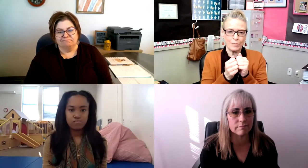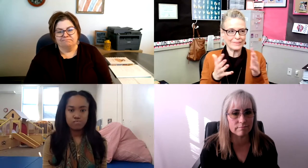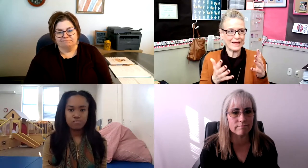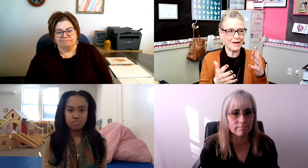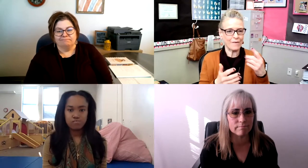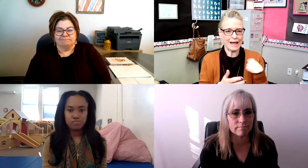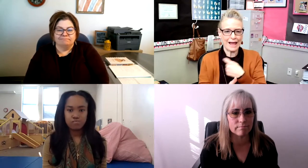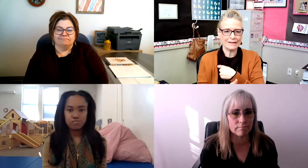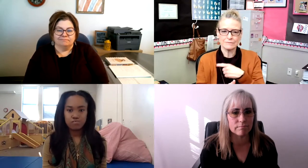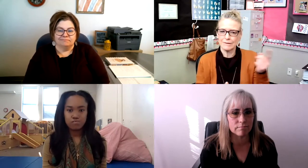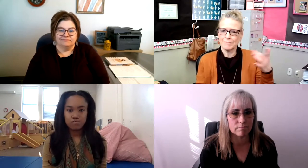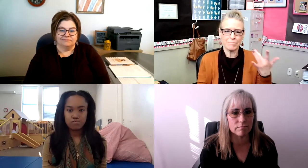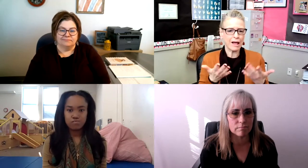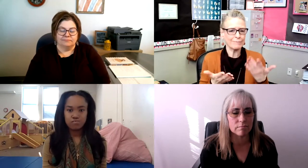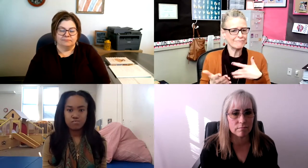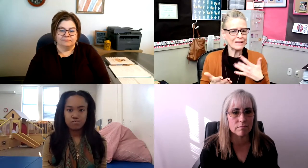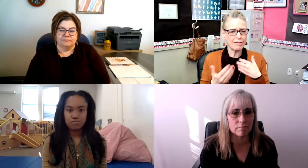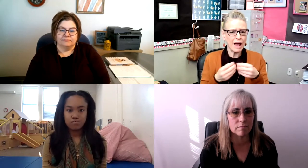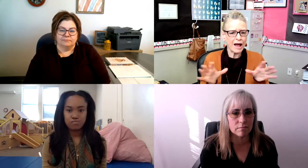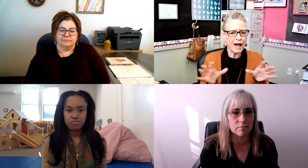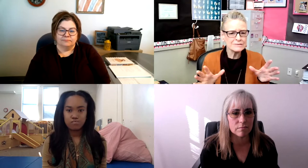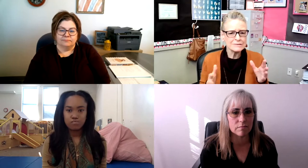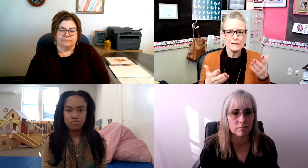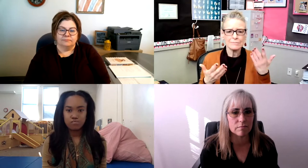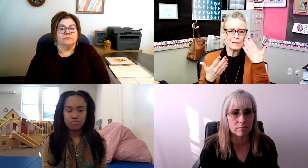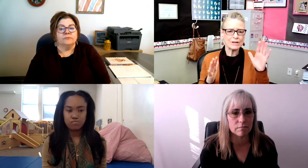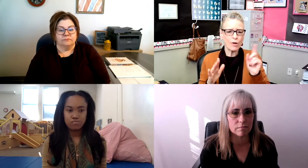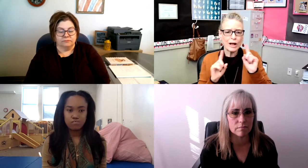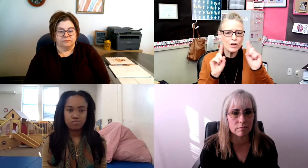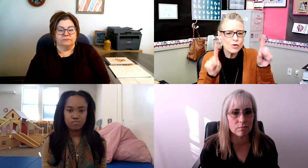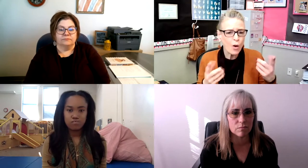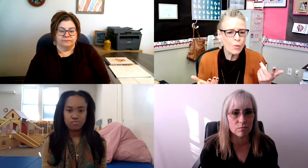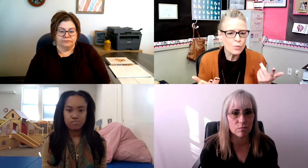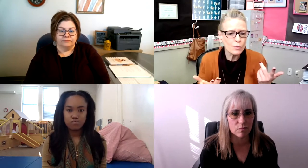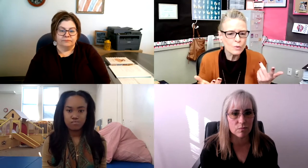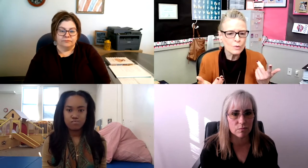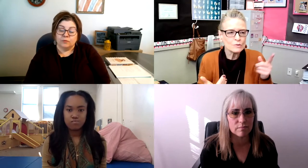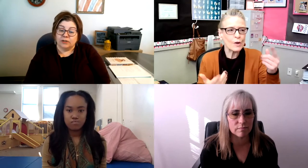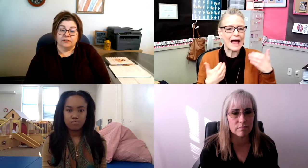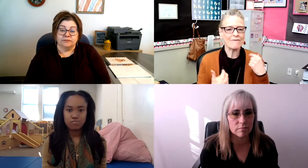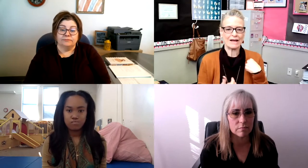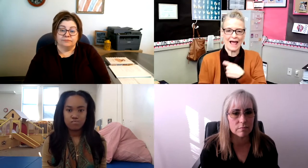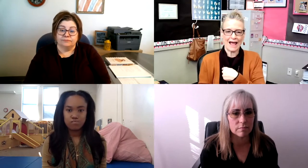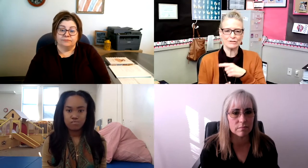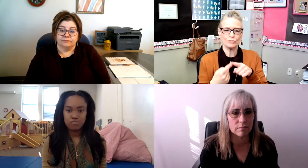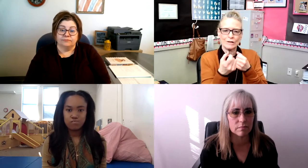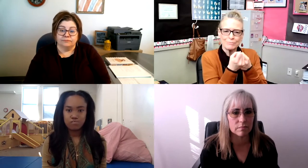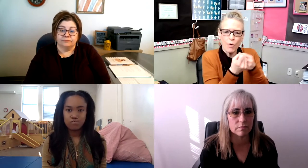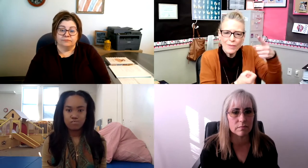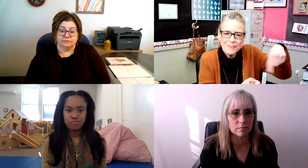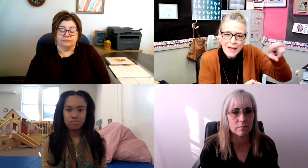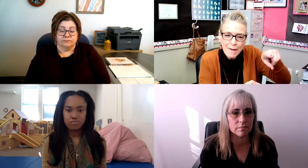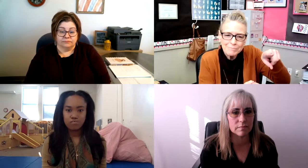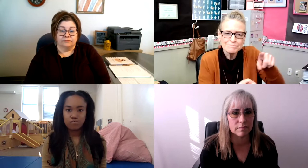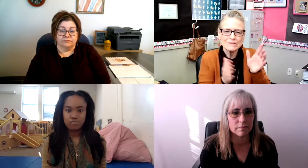know, without us, you know, they may feel lost, they may not know where to go.